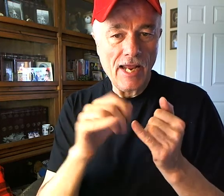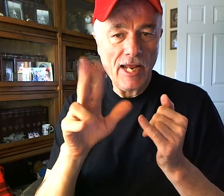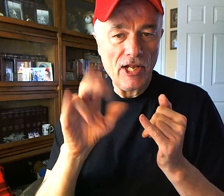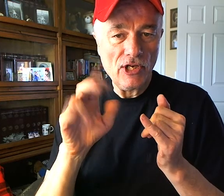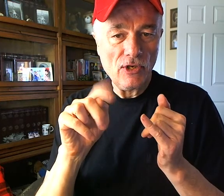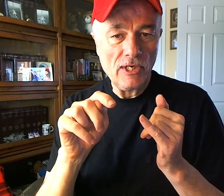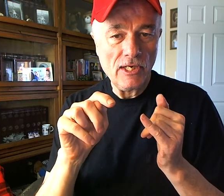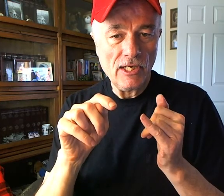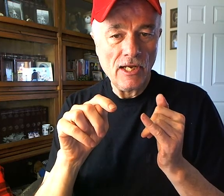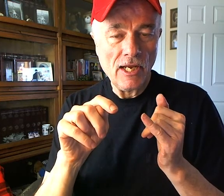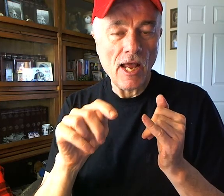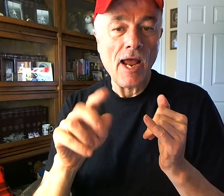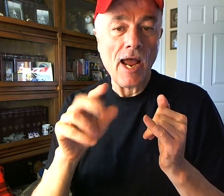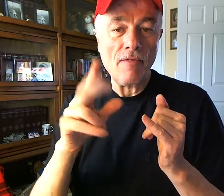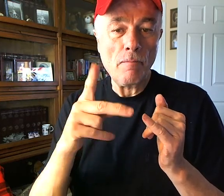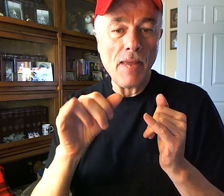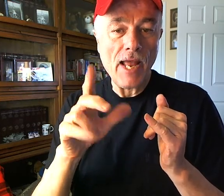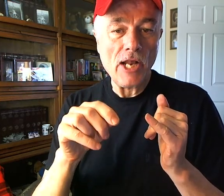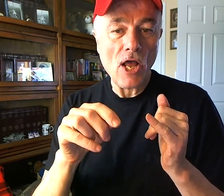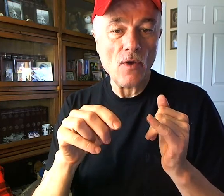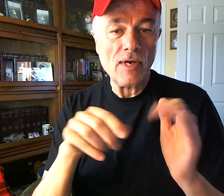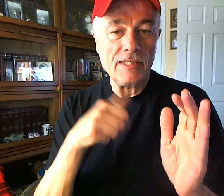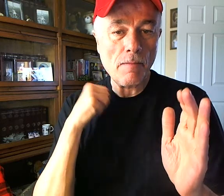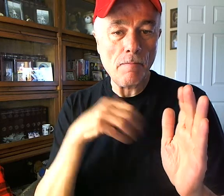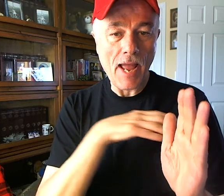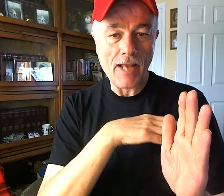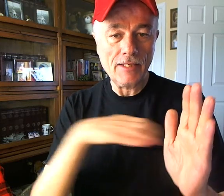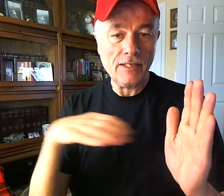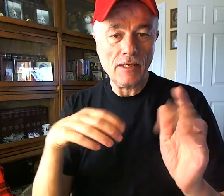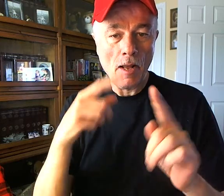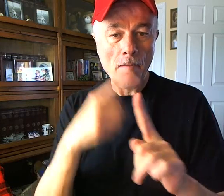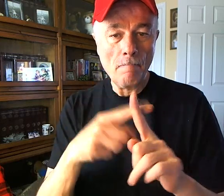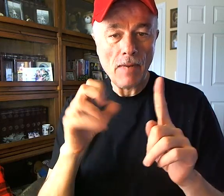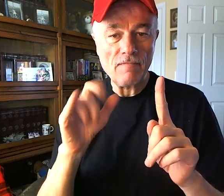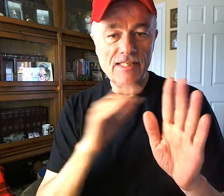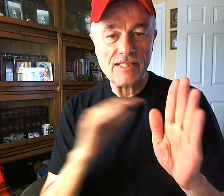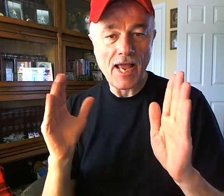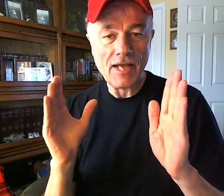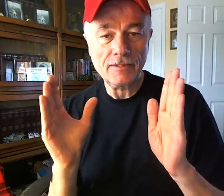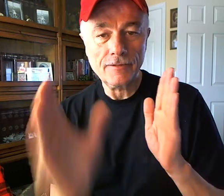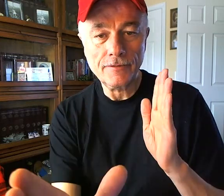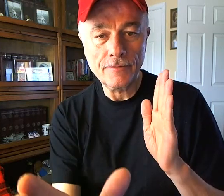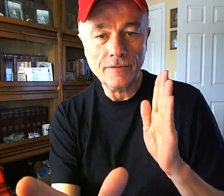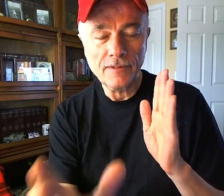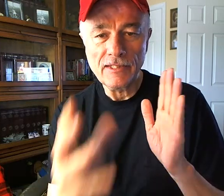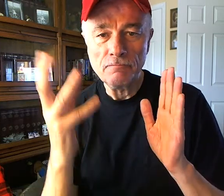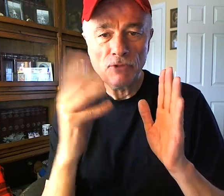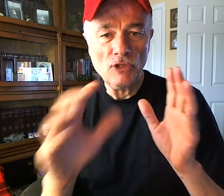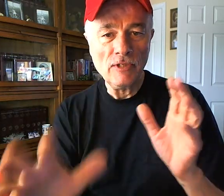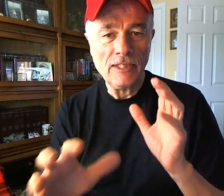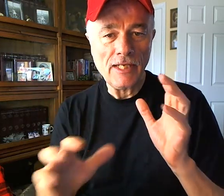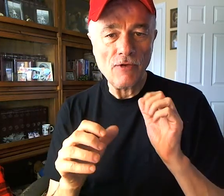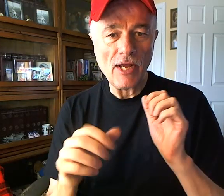Look at these beautiful trees. Wow. We cleared this area and actually made it a usable bar area since you weren't really using it before. You just